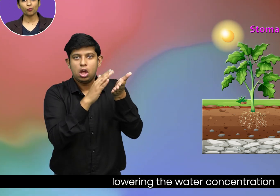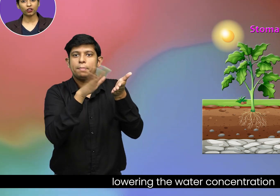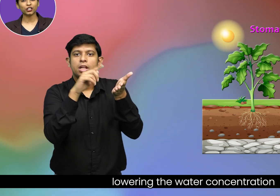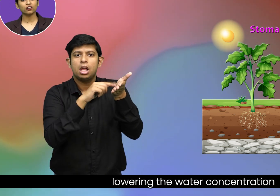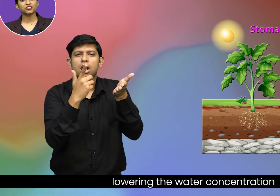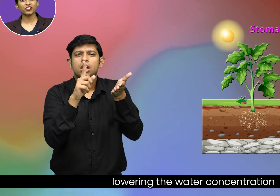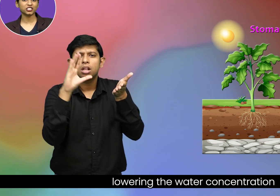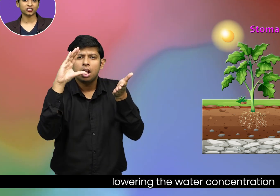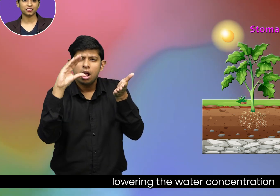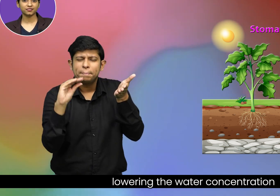lowering the water concentration.